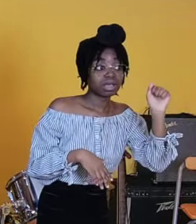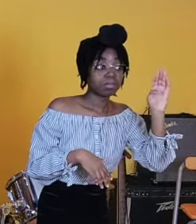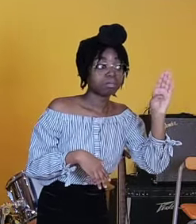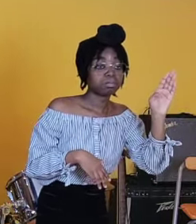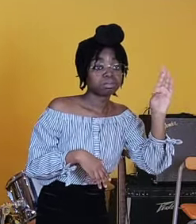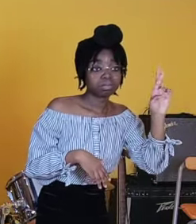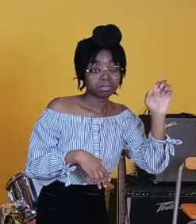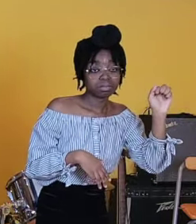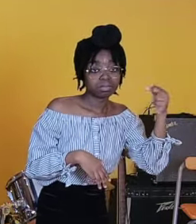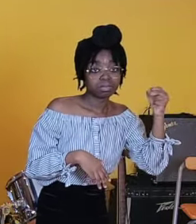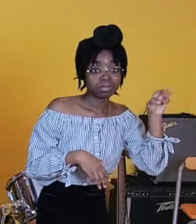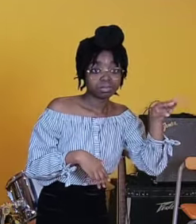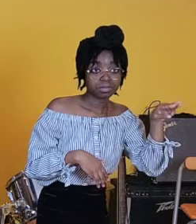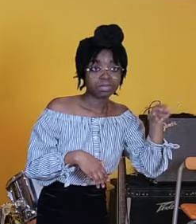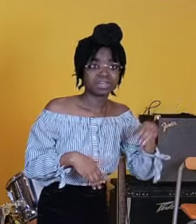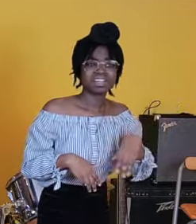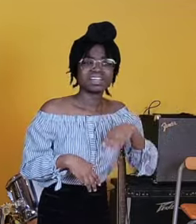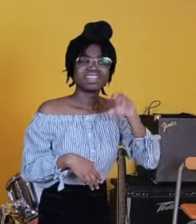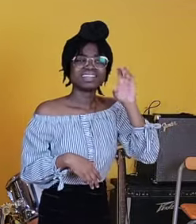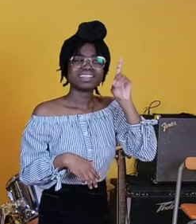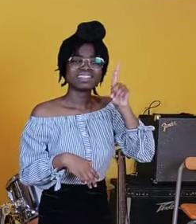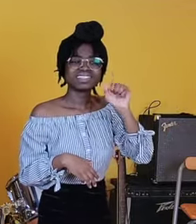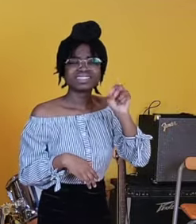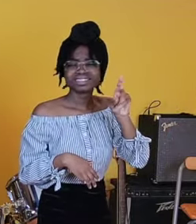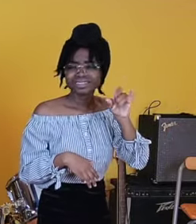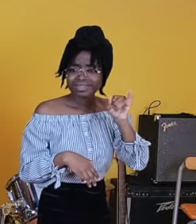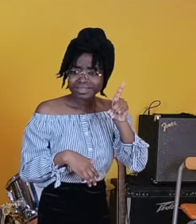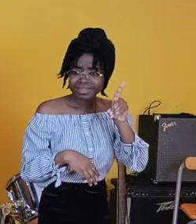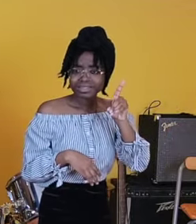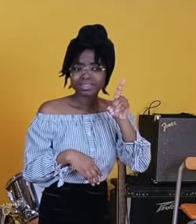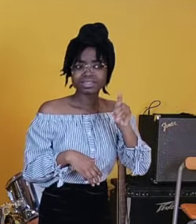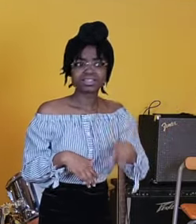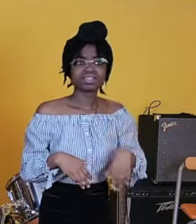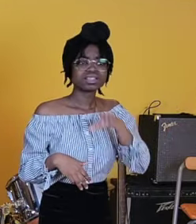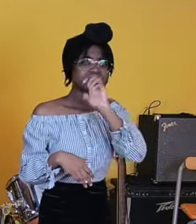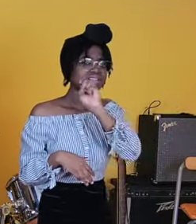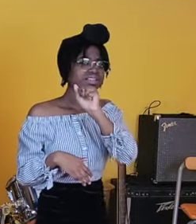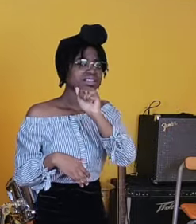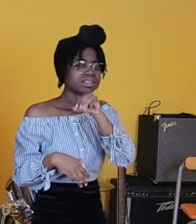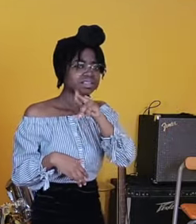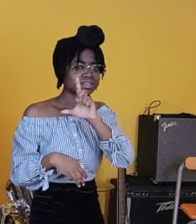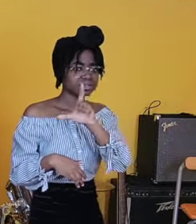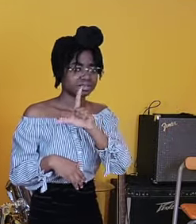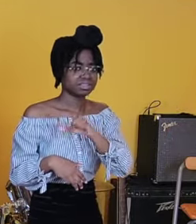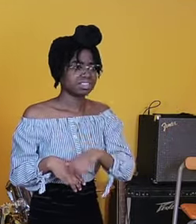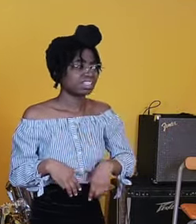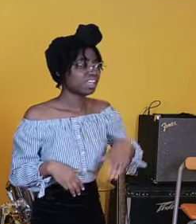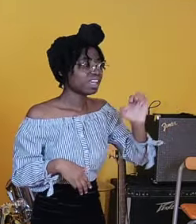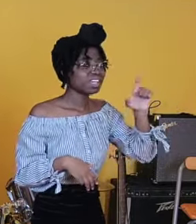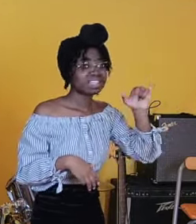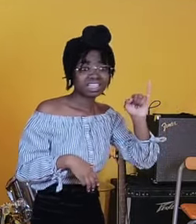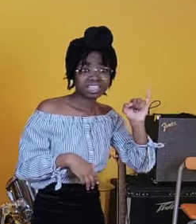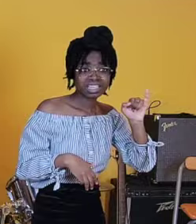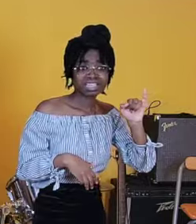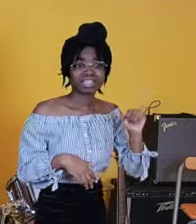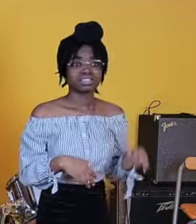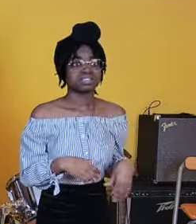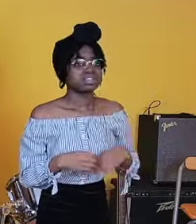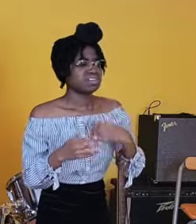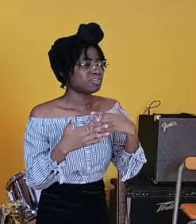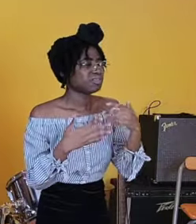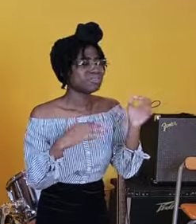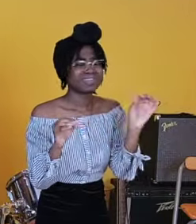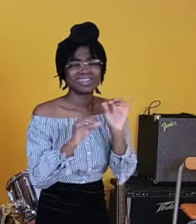Abraham had problems. David had problems. Samuel had problems. Eli had problems. You know, nobody's